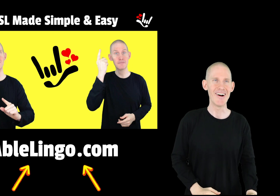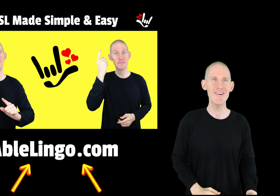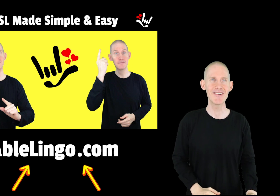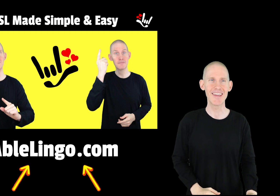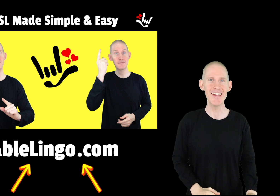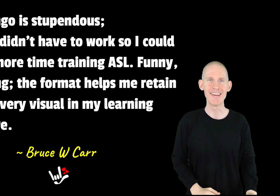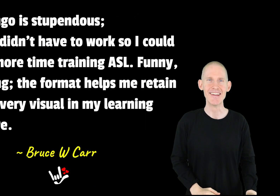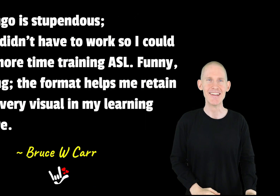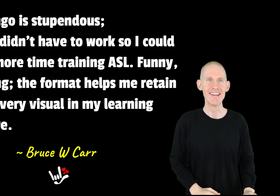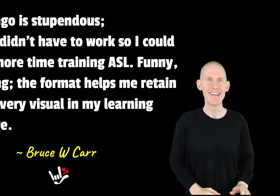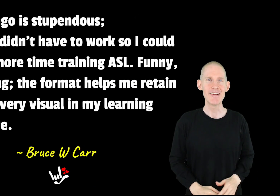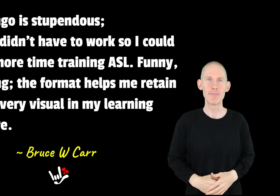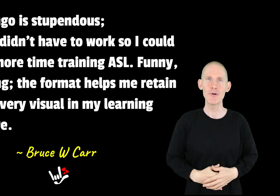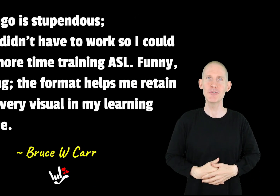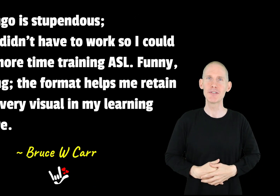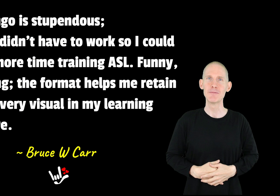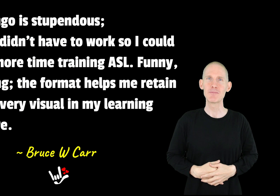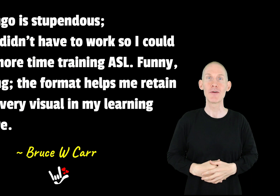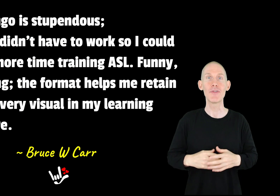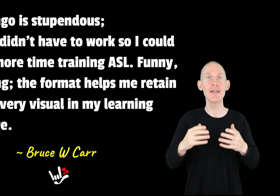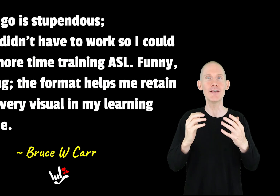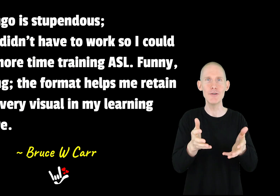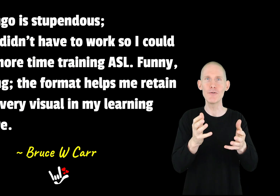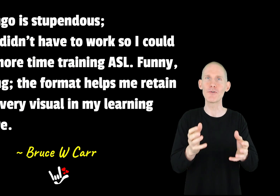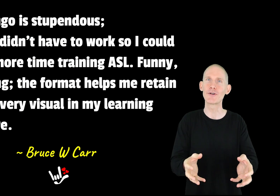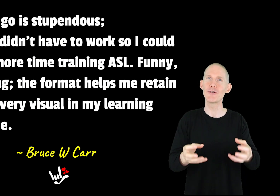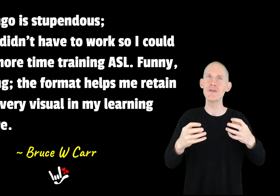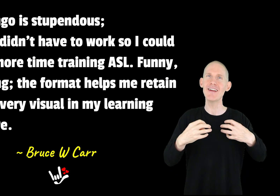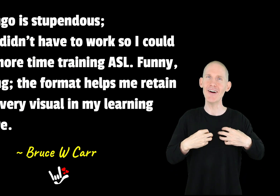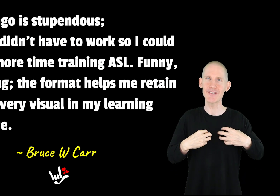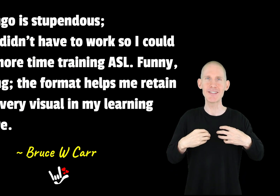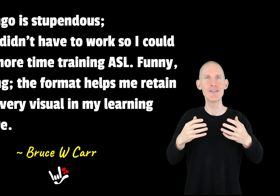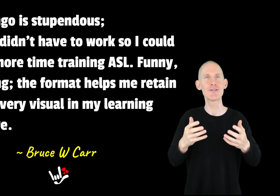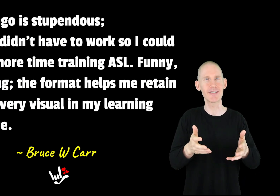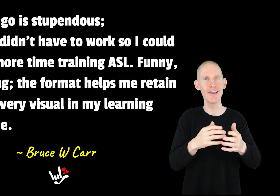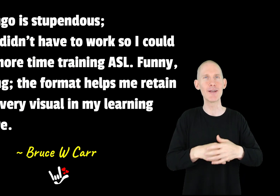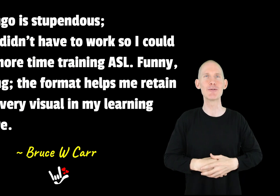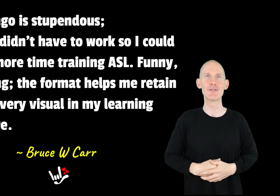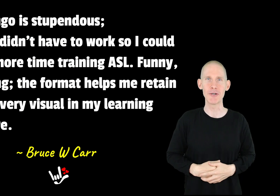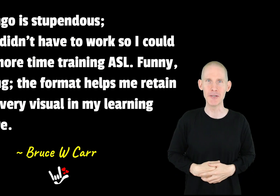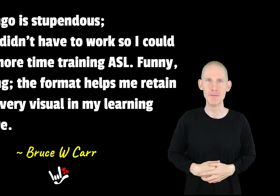Okay, Bruce, thank you for including us in your sign language journey.